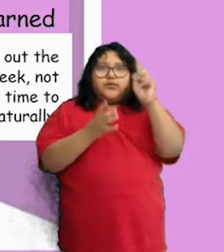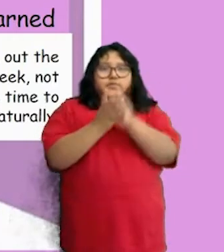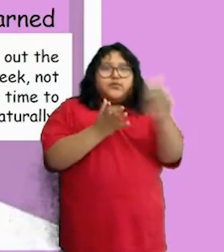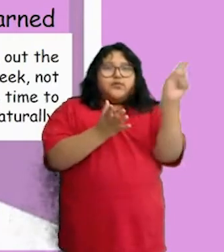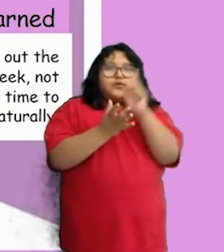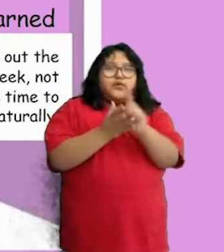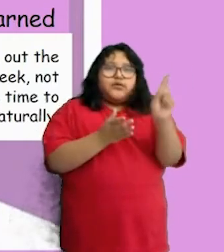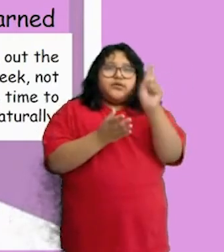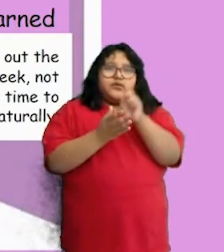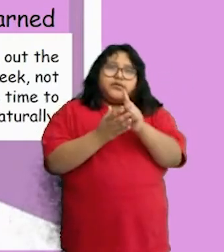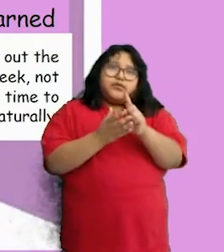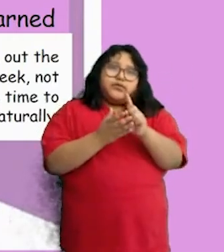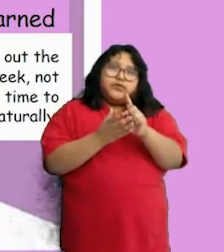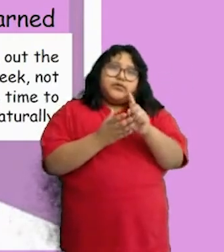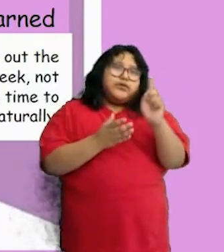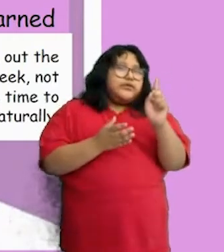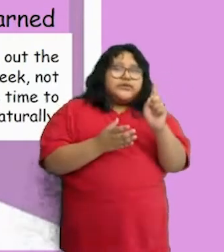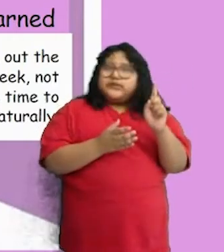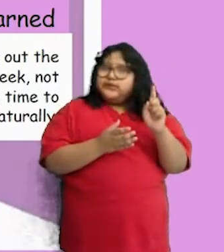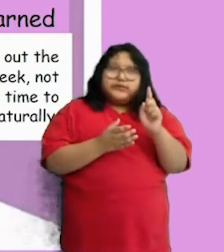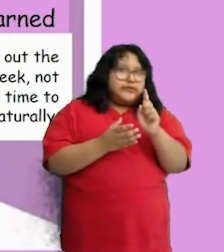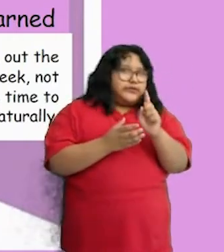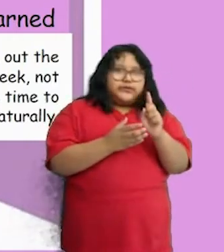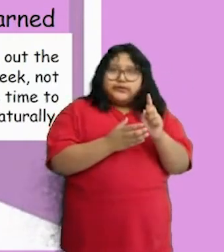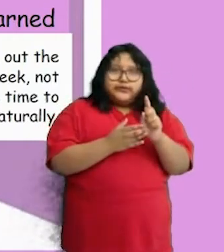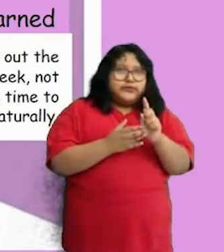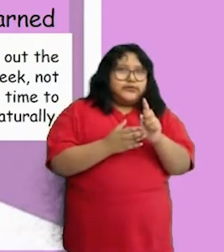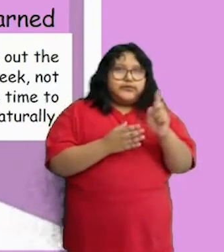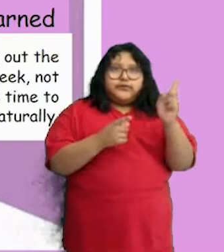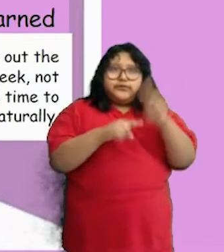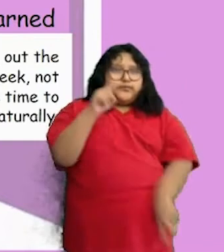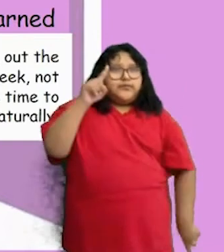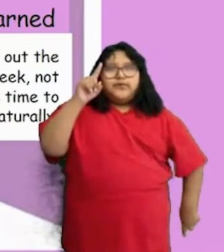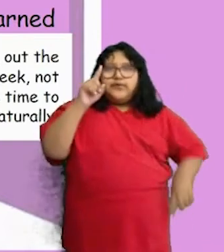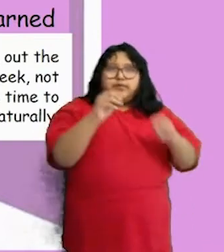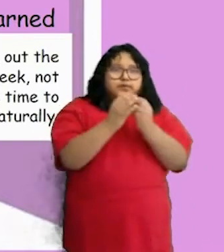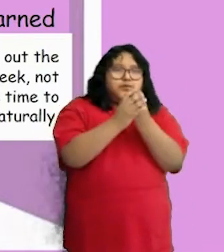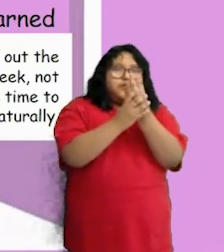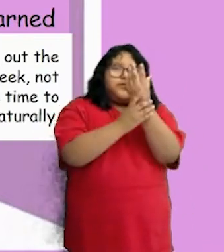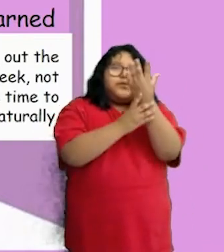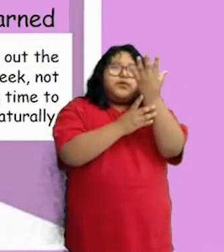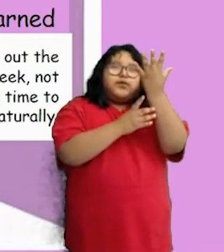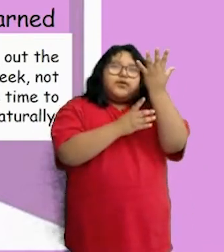and oh no, our plants did not grow naturally.